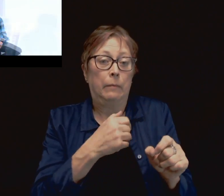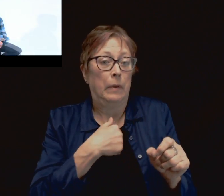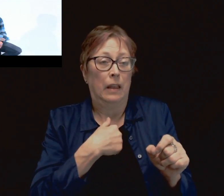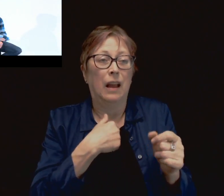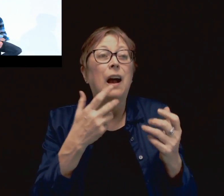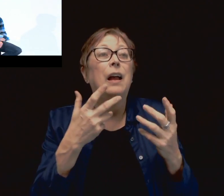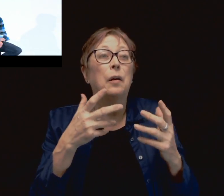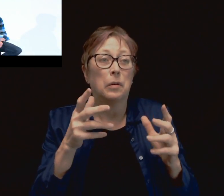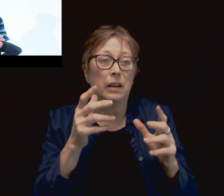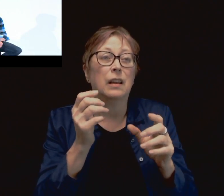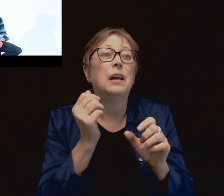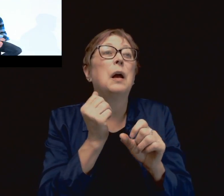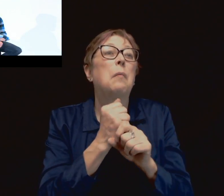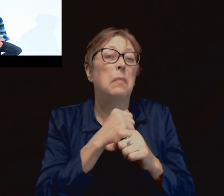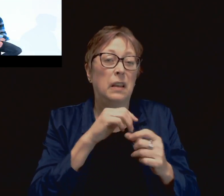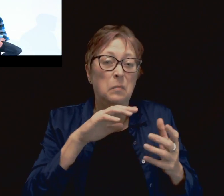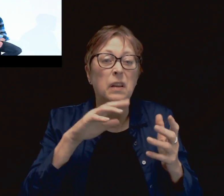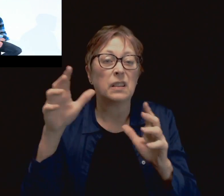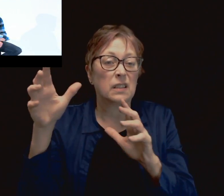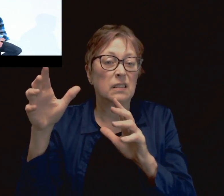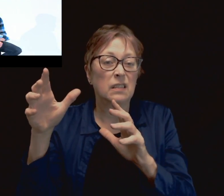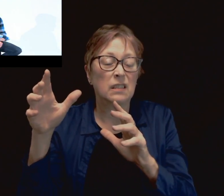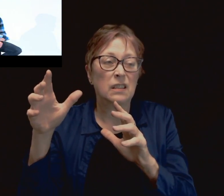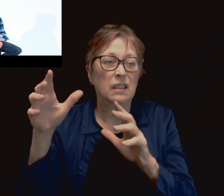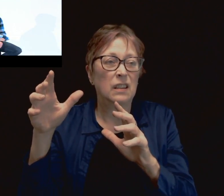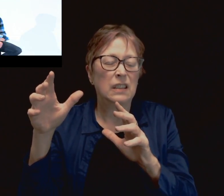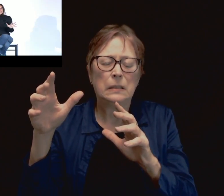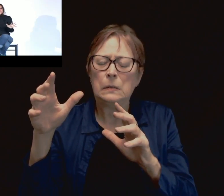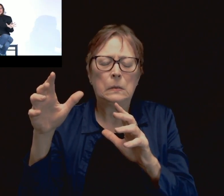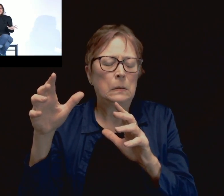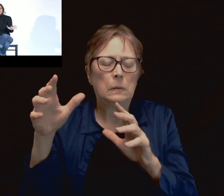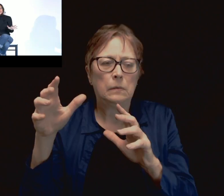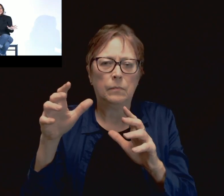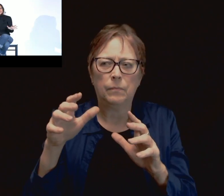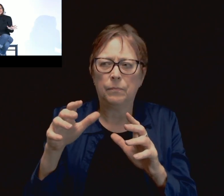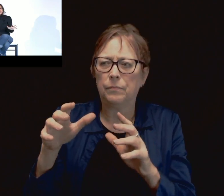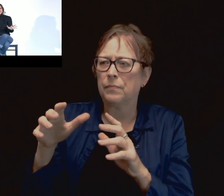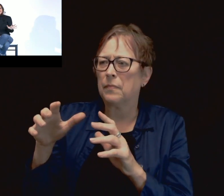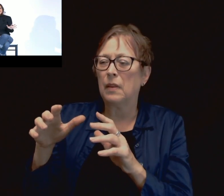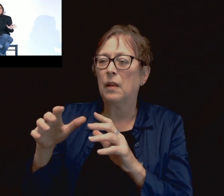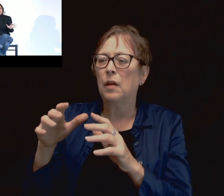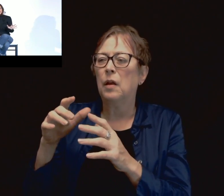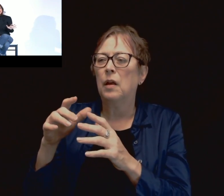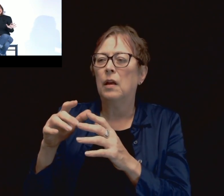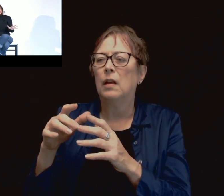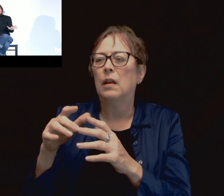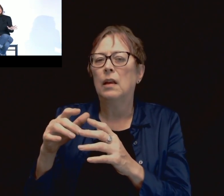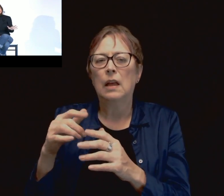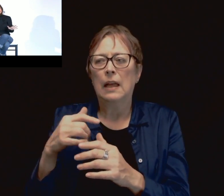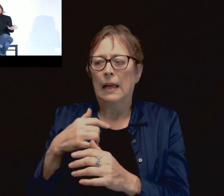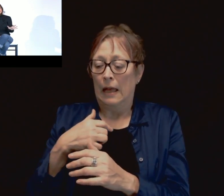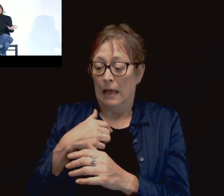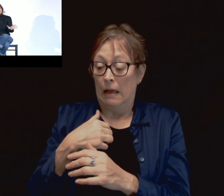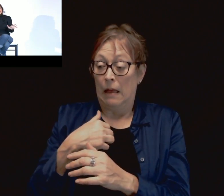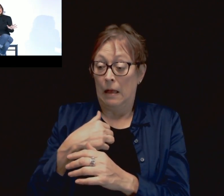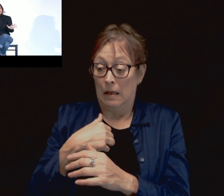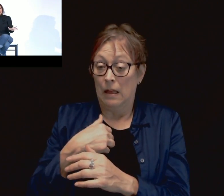I made my mess. I made my bed. Went so long without healing is I held